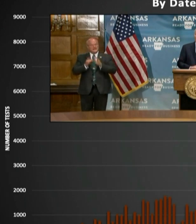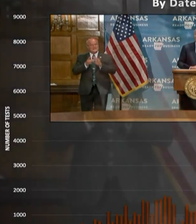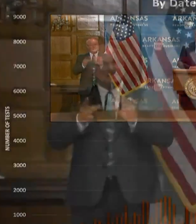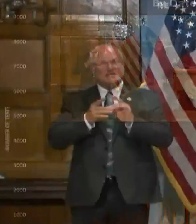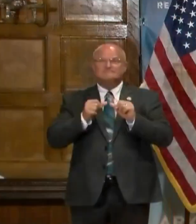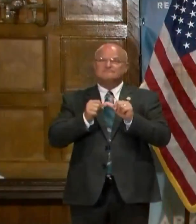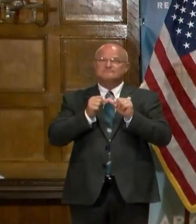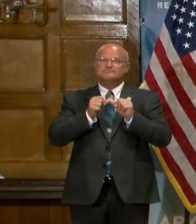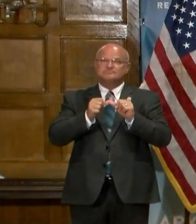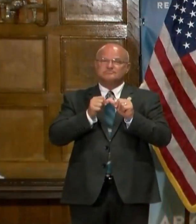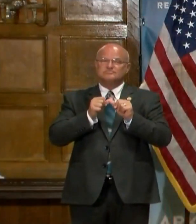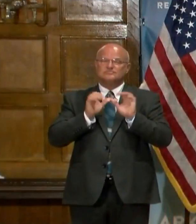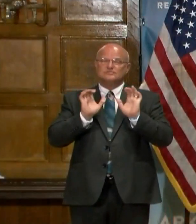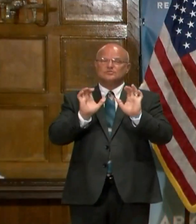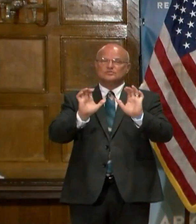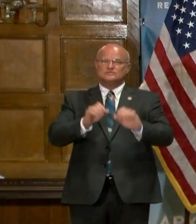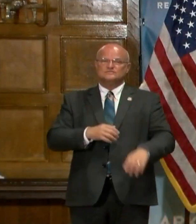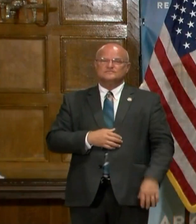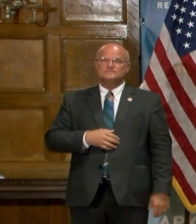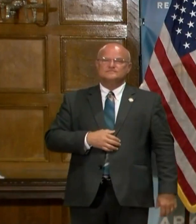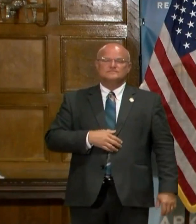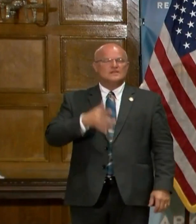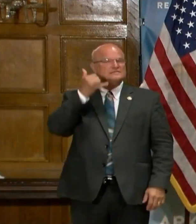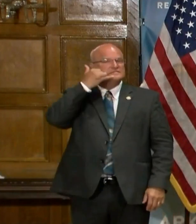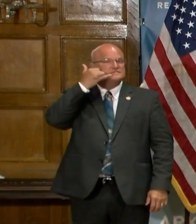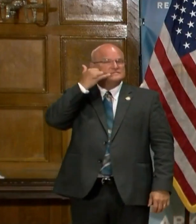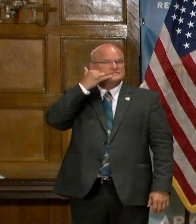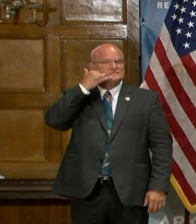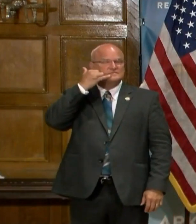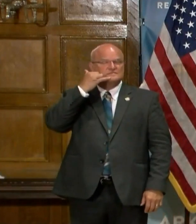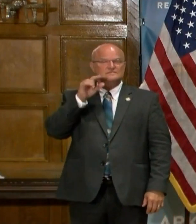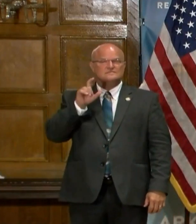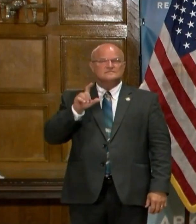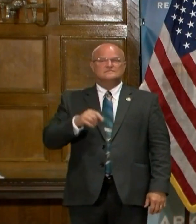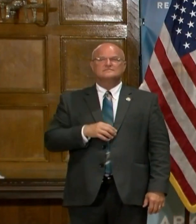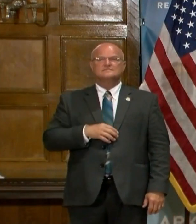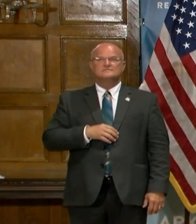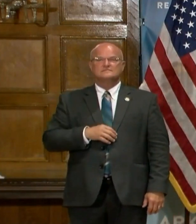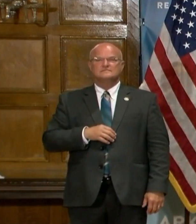I continue to push. Let's go remotely.